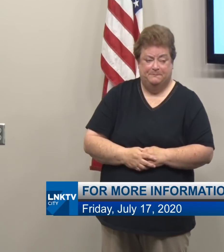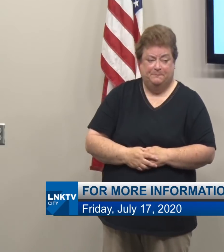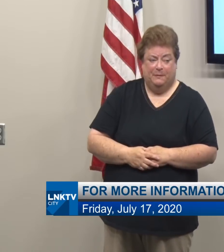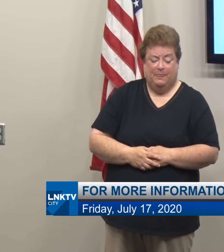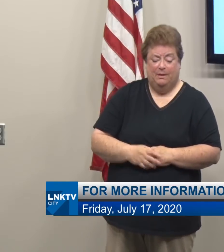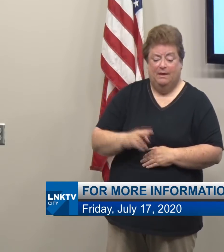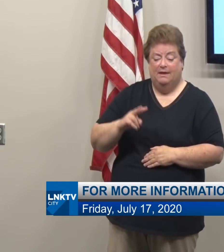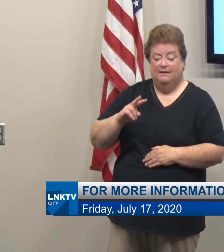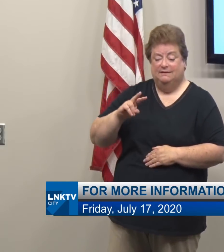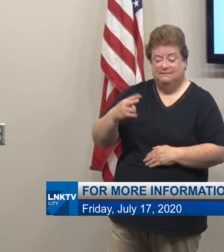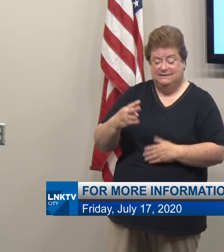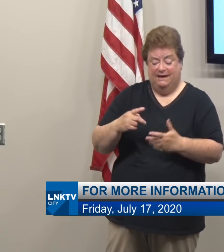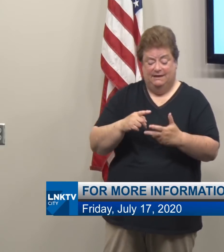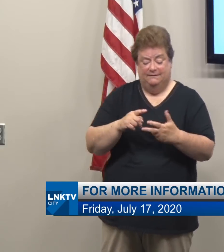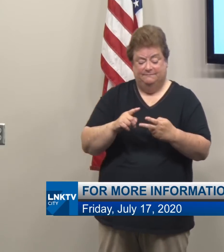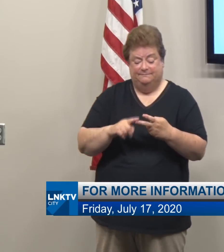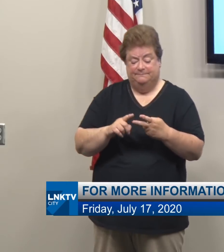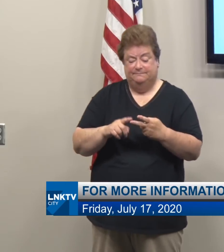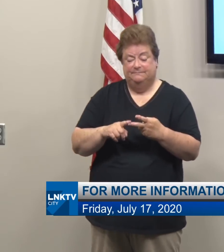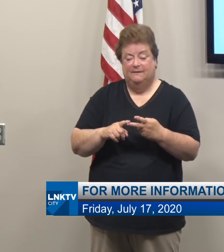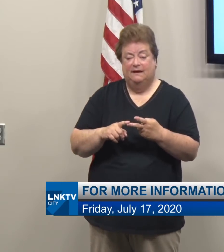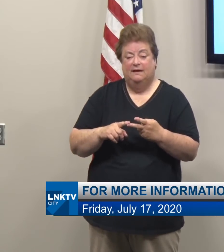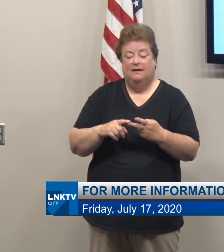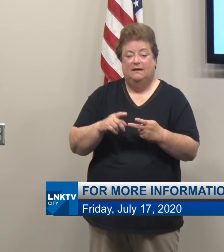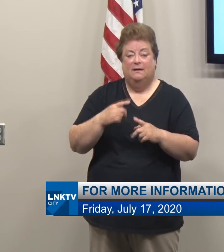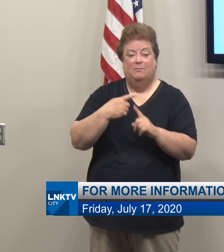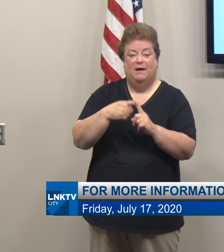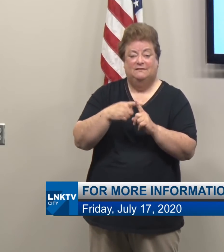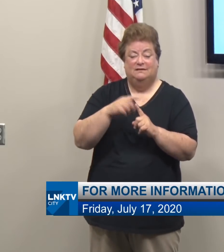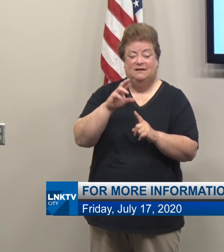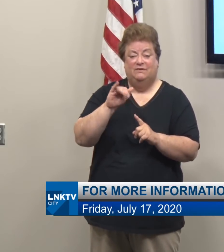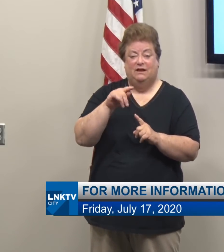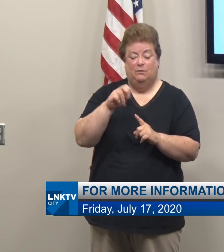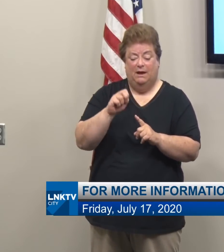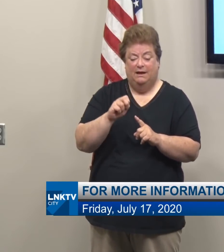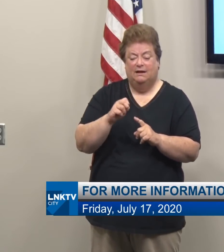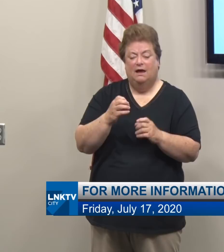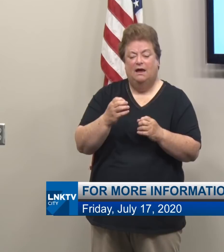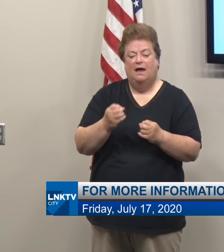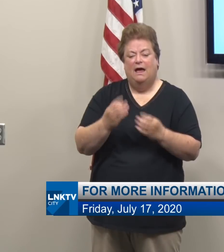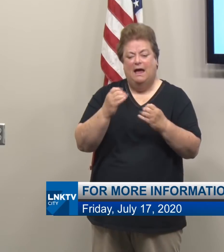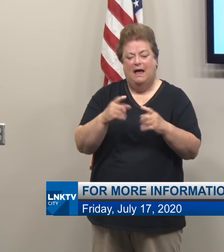A second key indicator is positivity rate, the percent of tests that are positive.